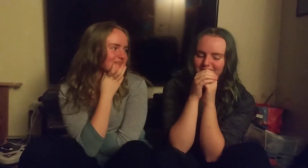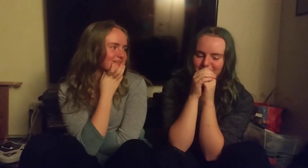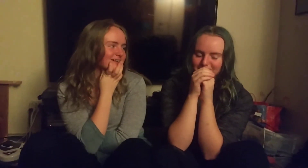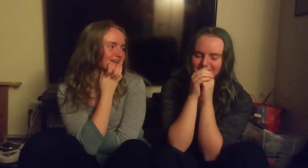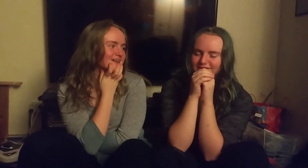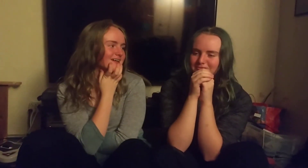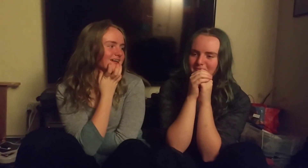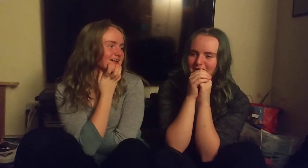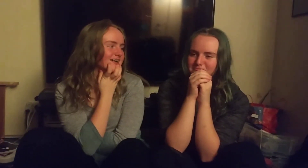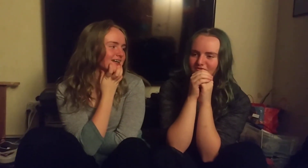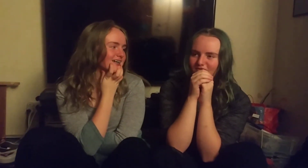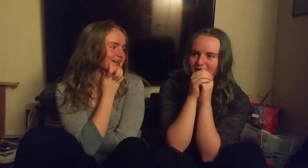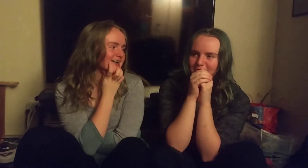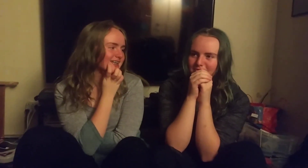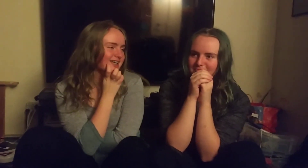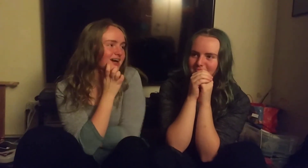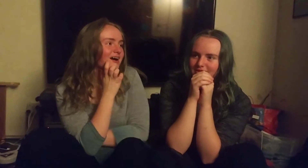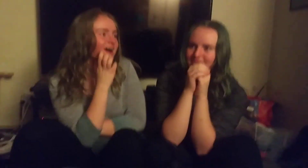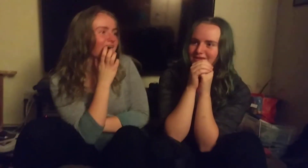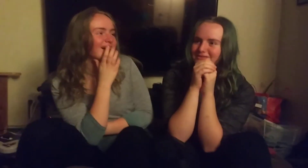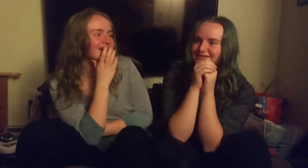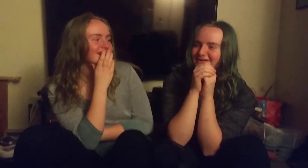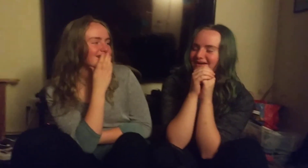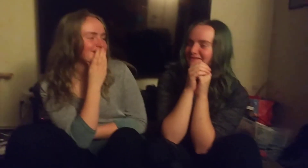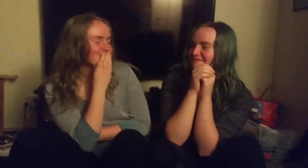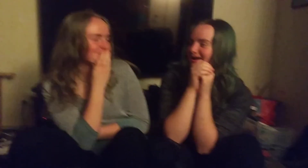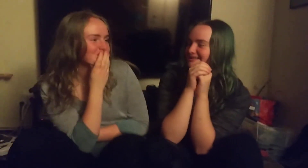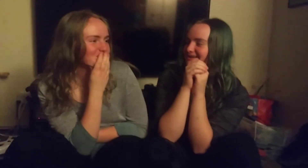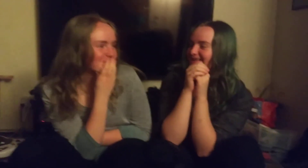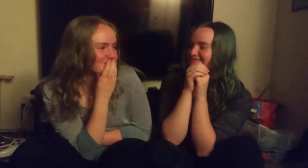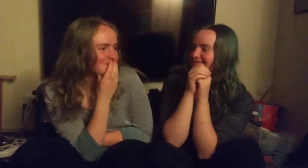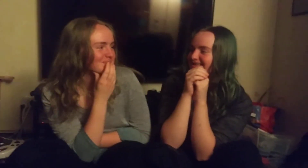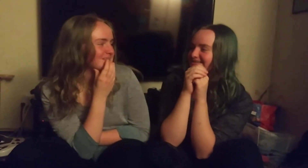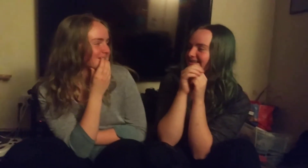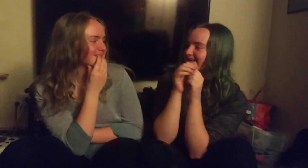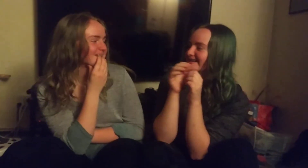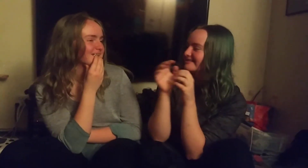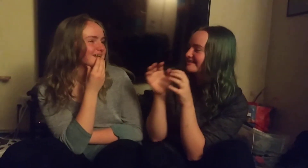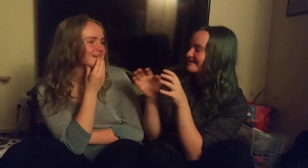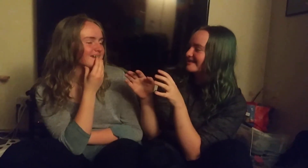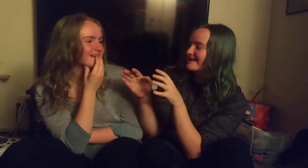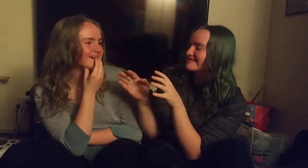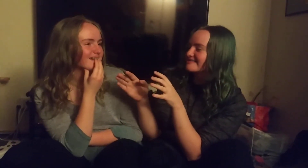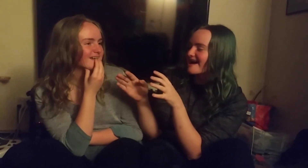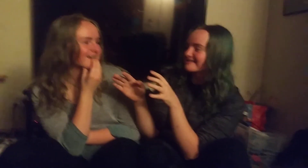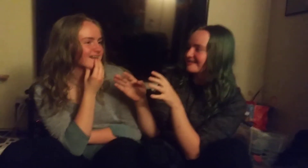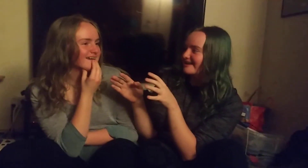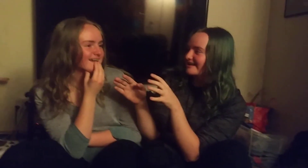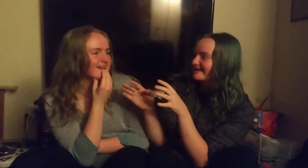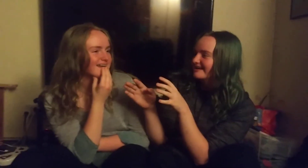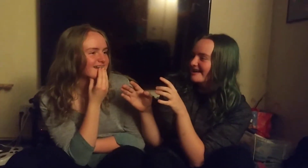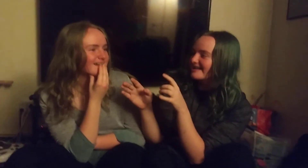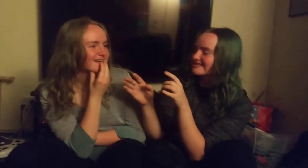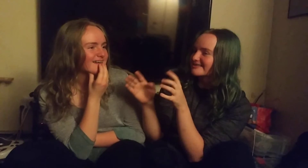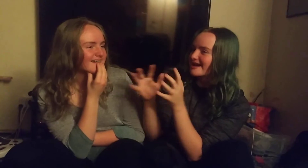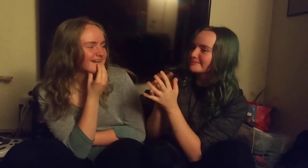we need 3 cups of flour. No, wait. No, that's we need 6. Exactly. It's double batch.